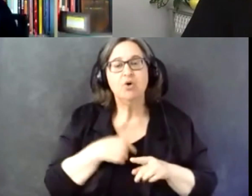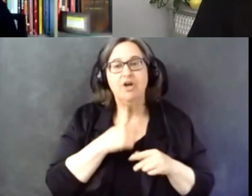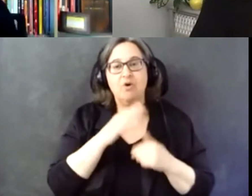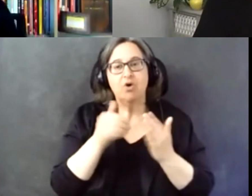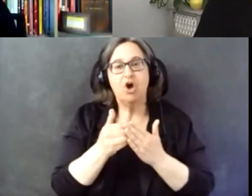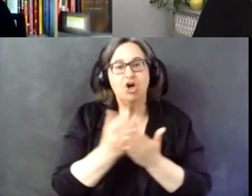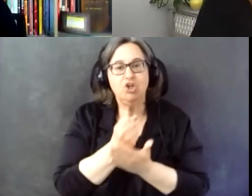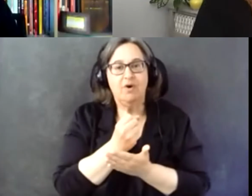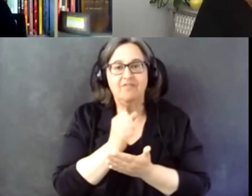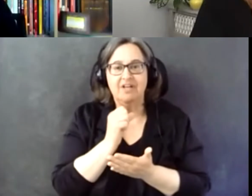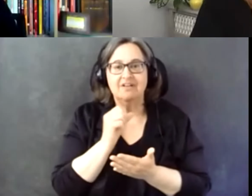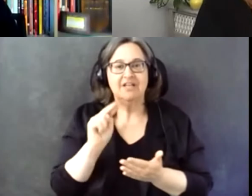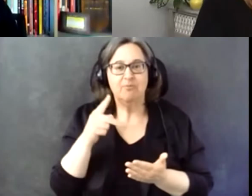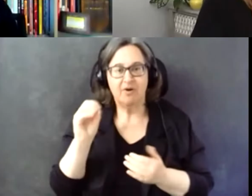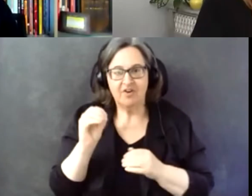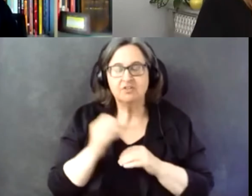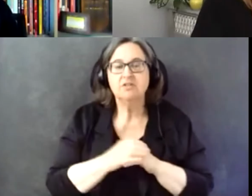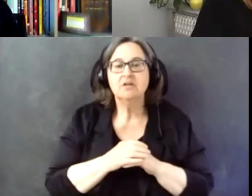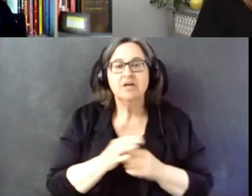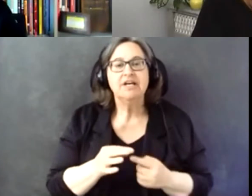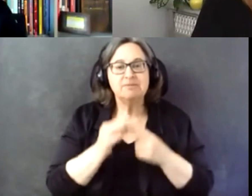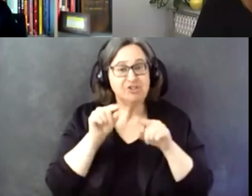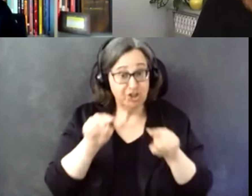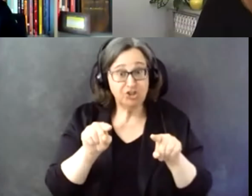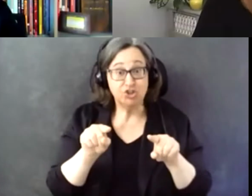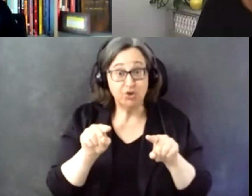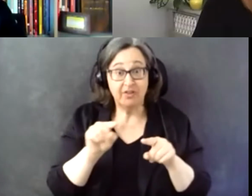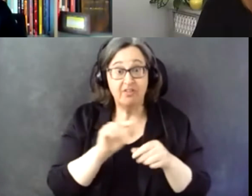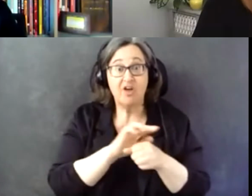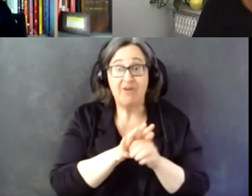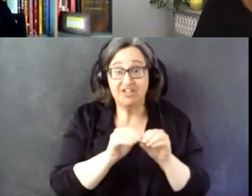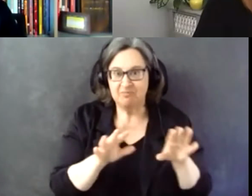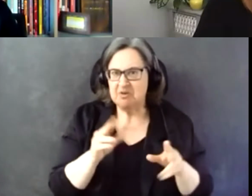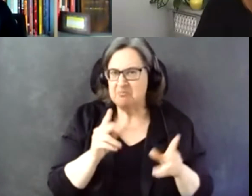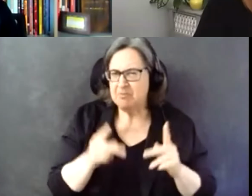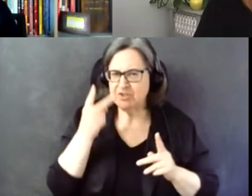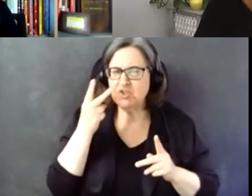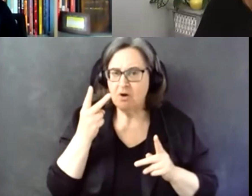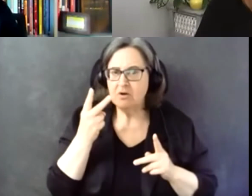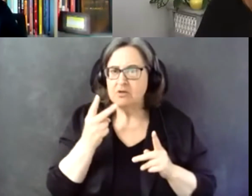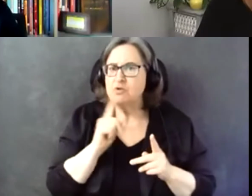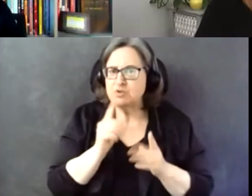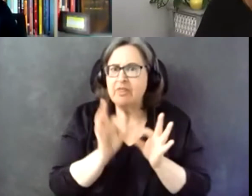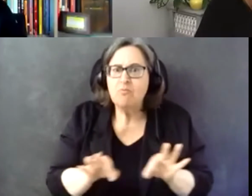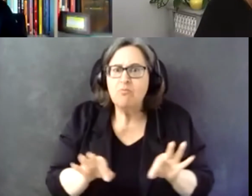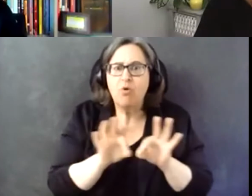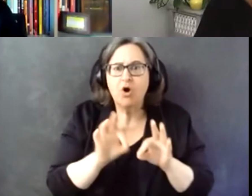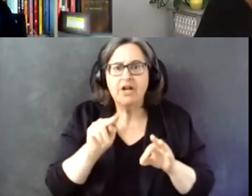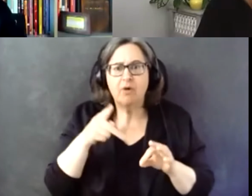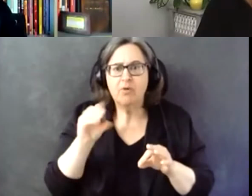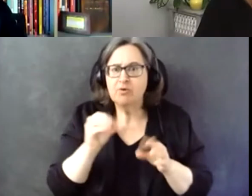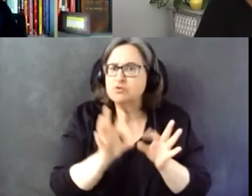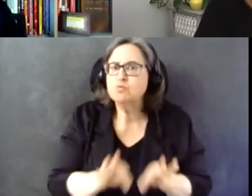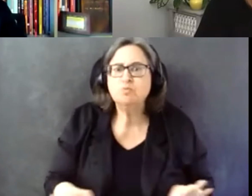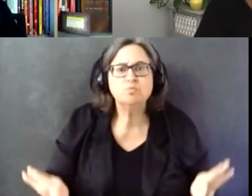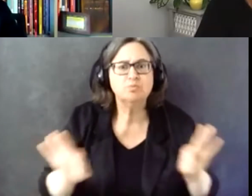utilize non-profits and i think we especially during this pandemic i think a lot of people saw kind of how how integral non-profits were to their lives there are a lot of